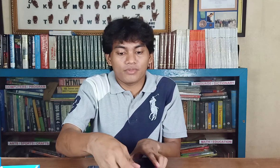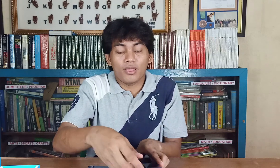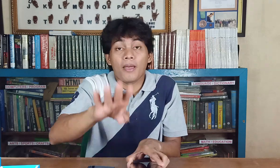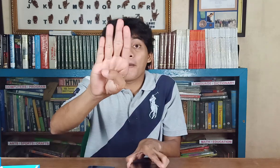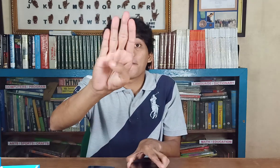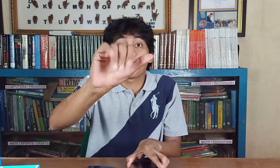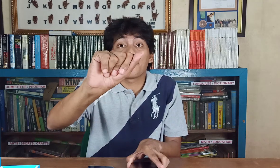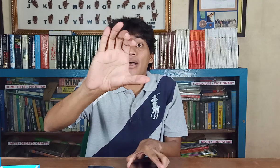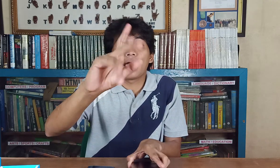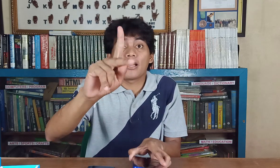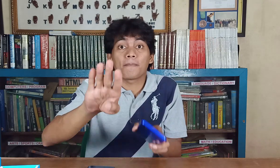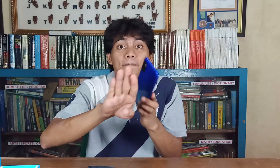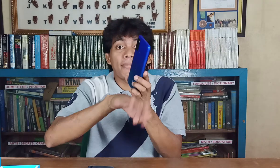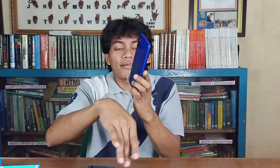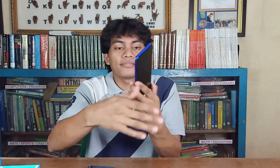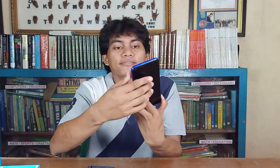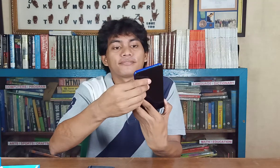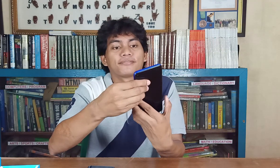let's show you the back of the phone.